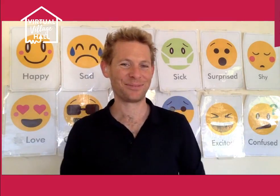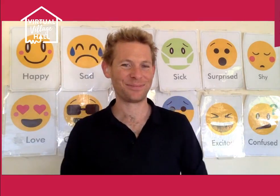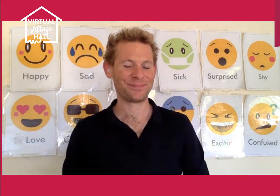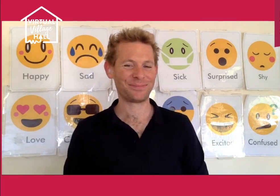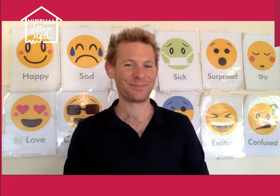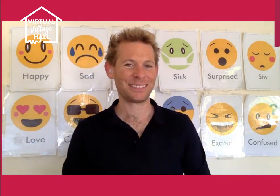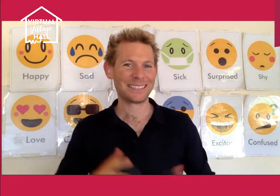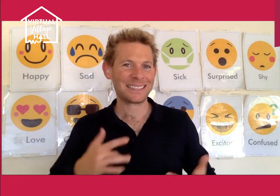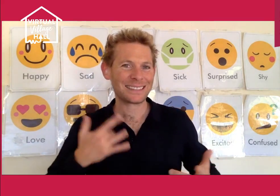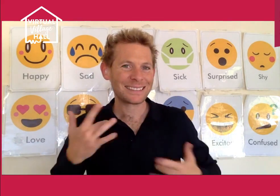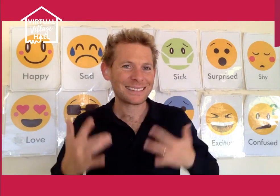Excited.